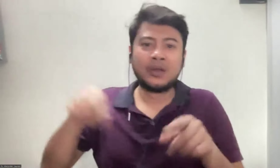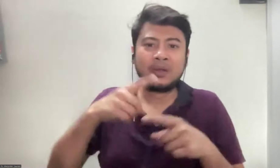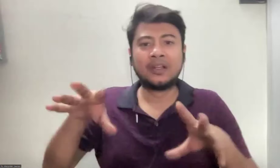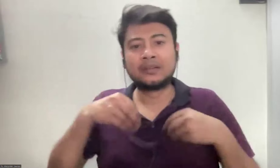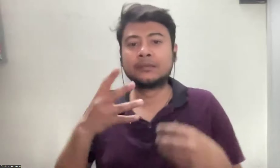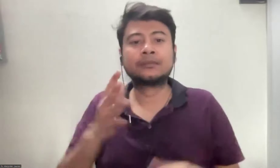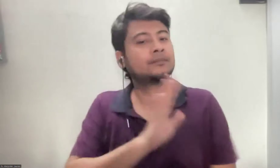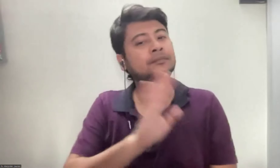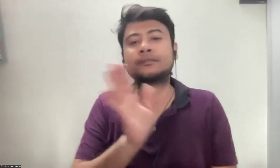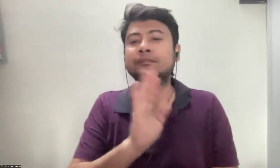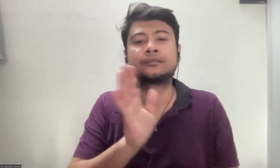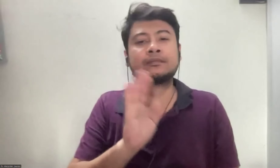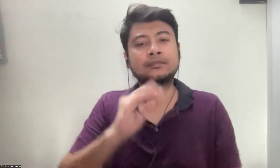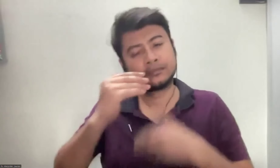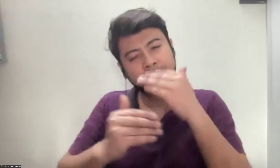Now,